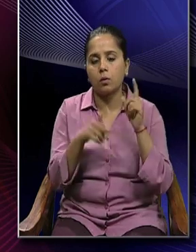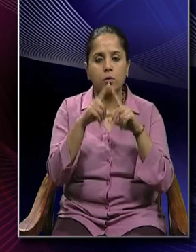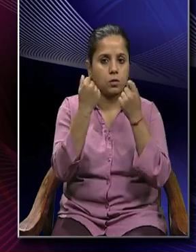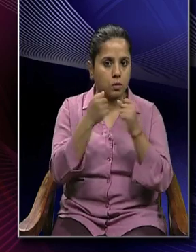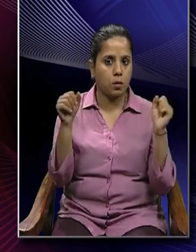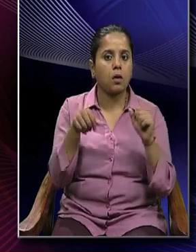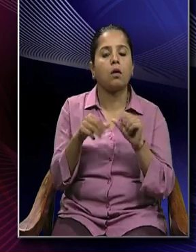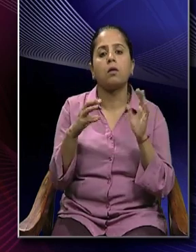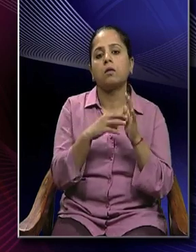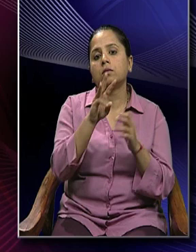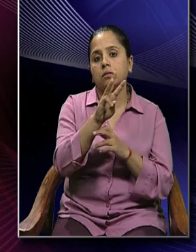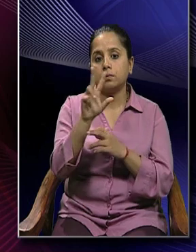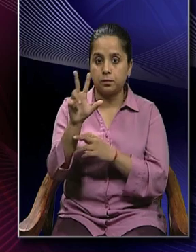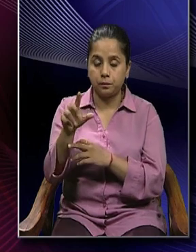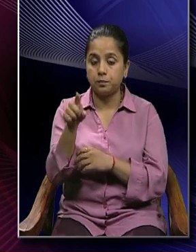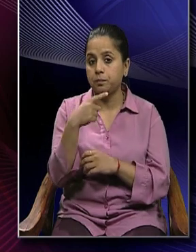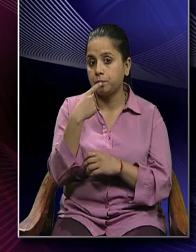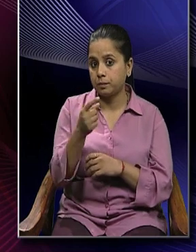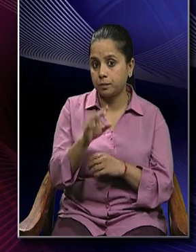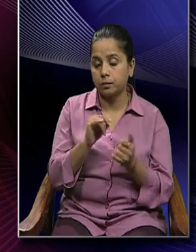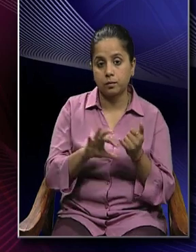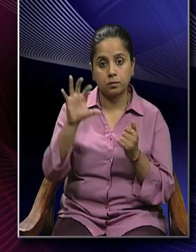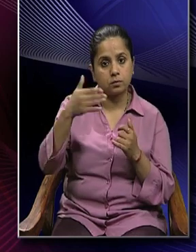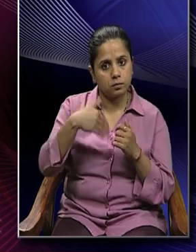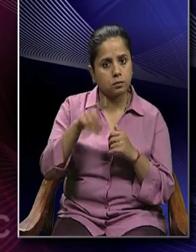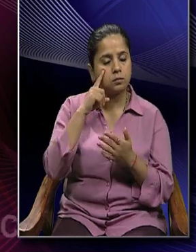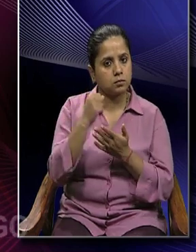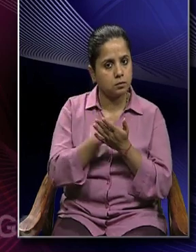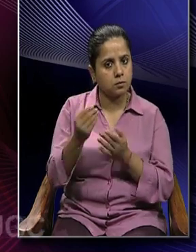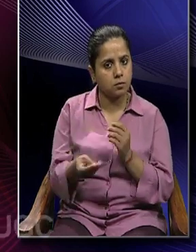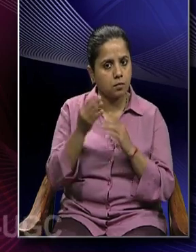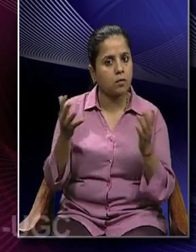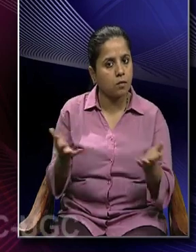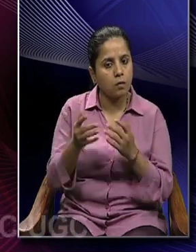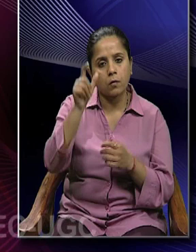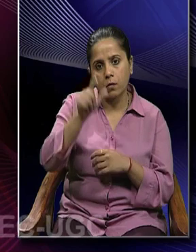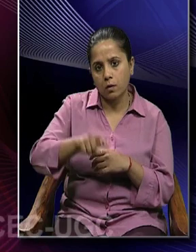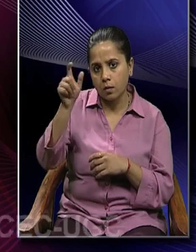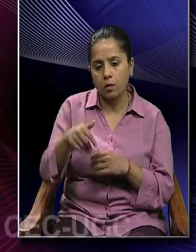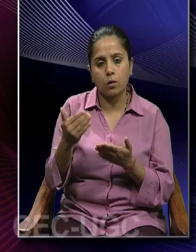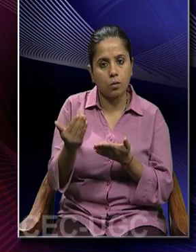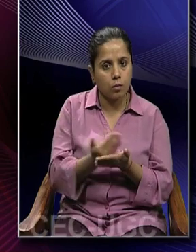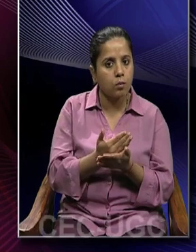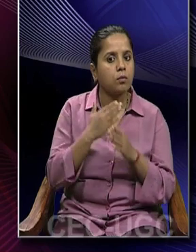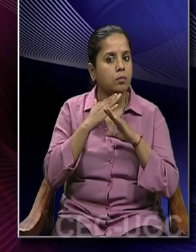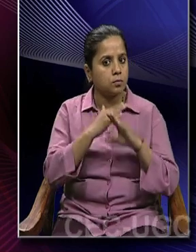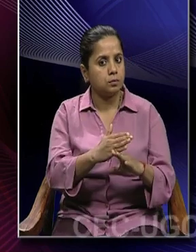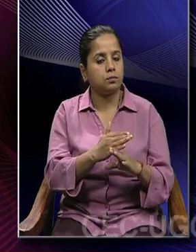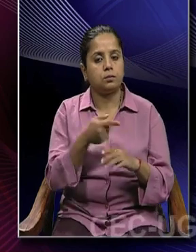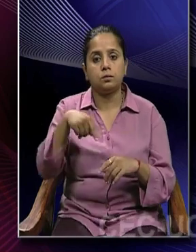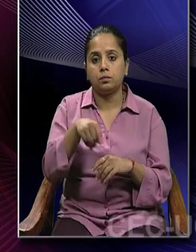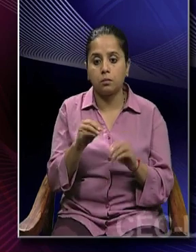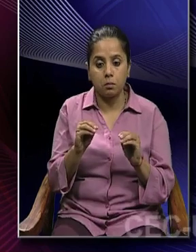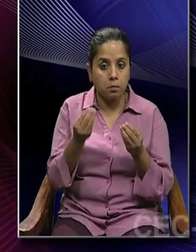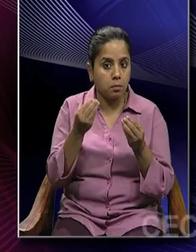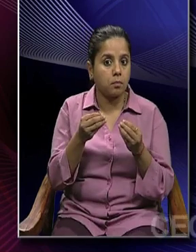Article 38 it says that the state shall strive to promote the welfare of the people by securing and protecting as effectively